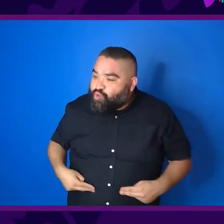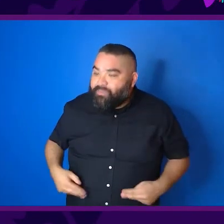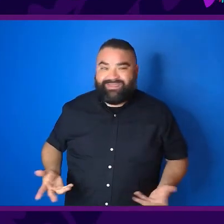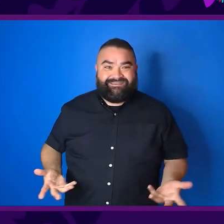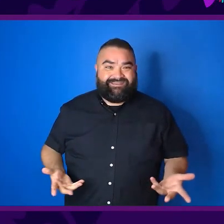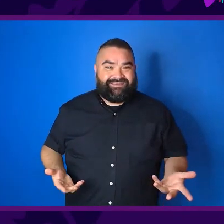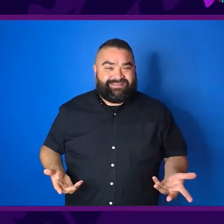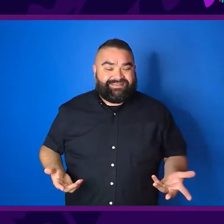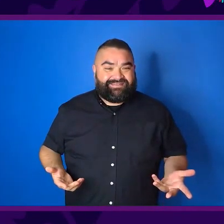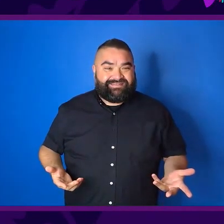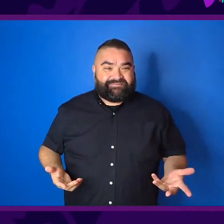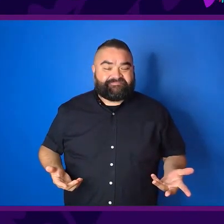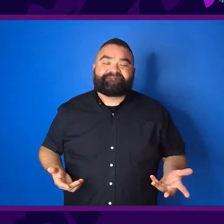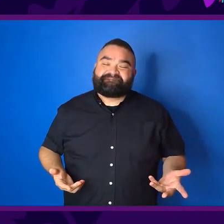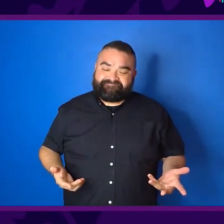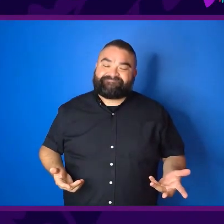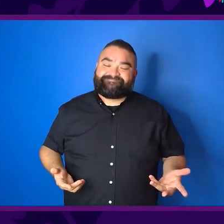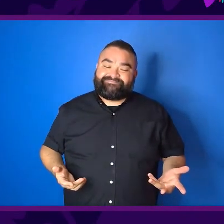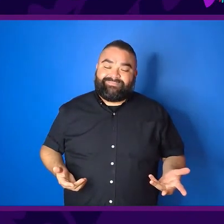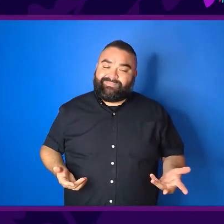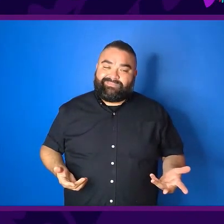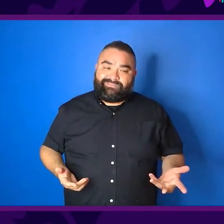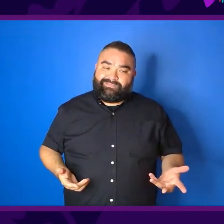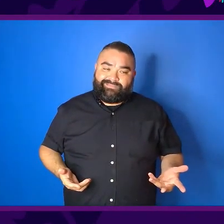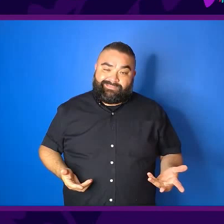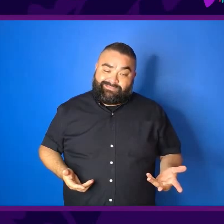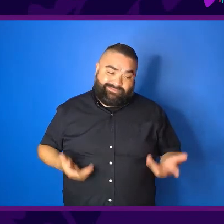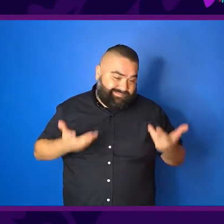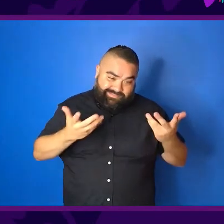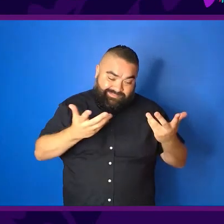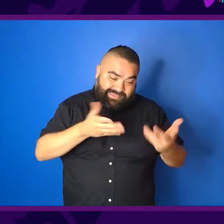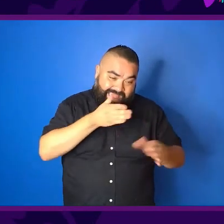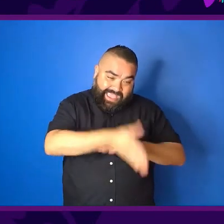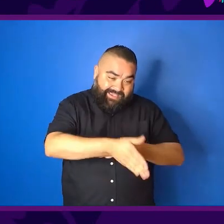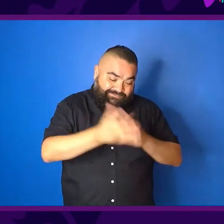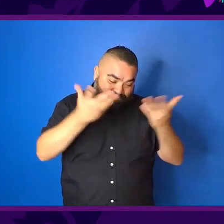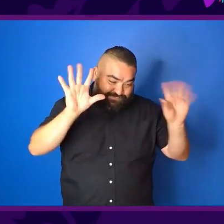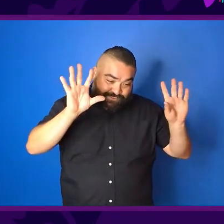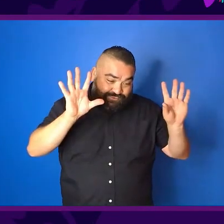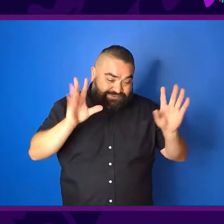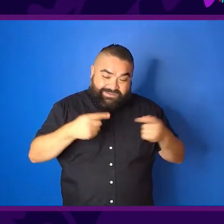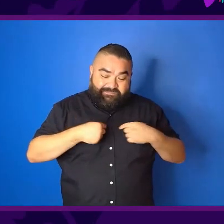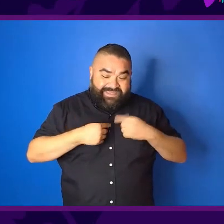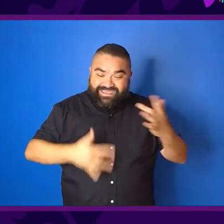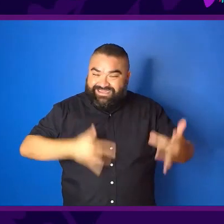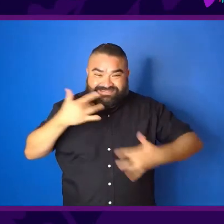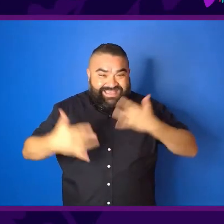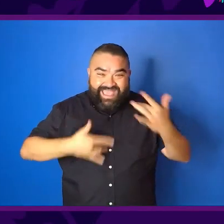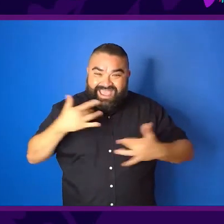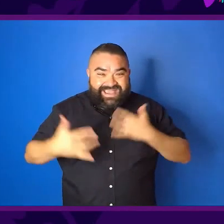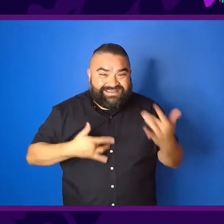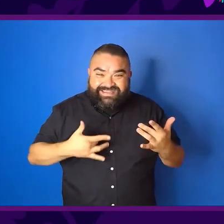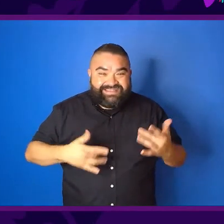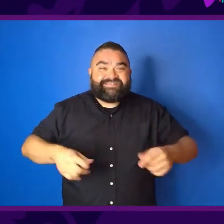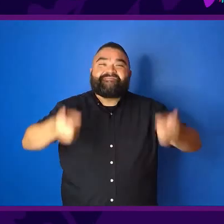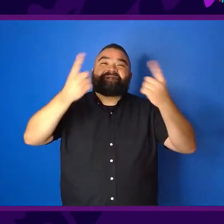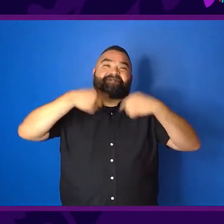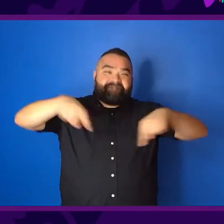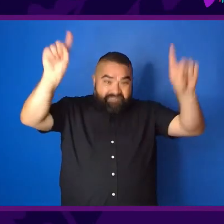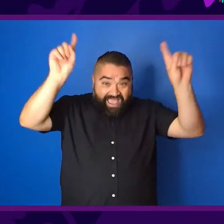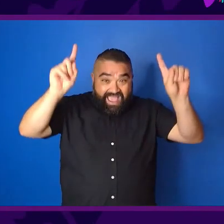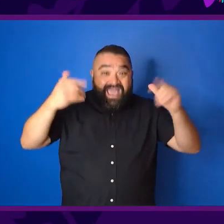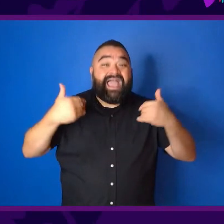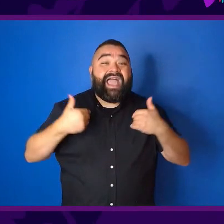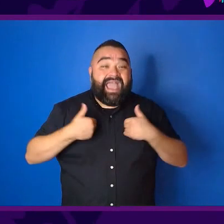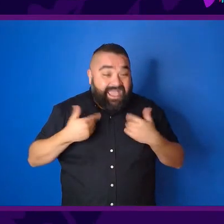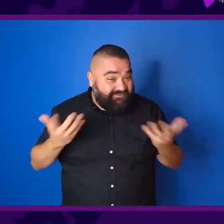then, I really was excited when I finally got a platform to somehow reach more